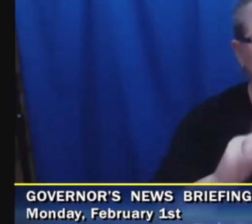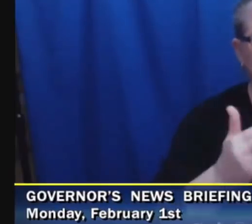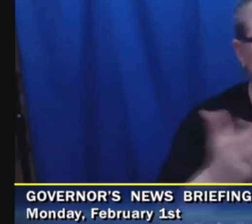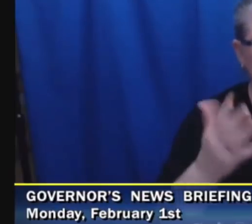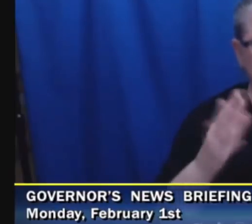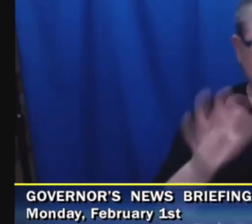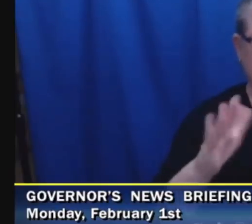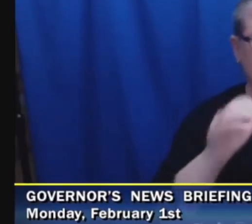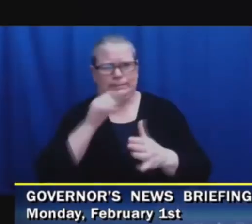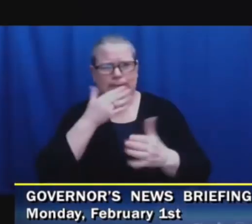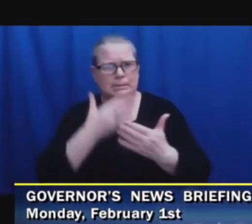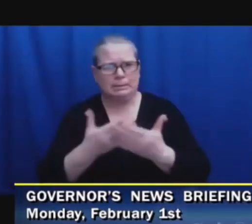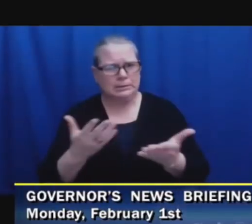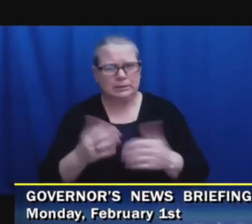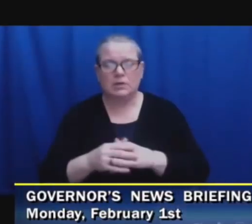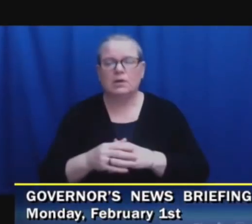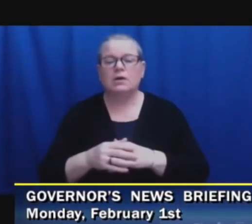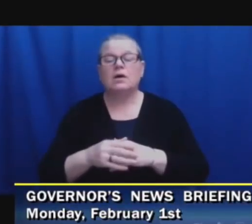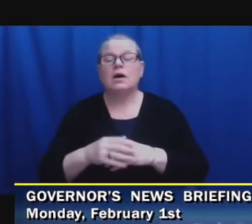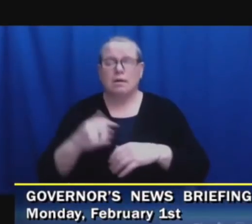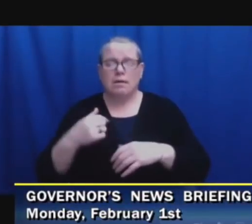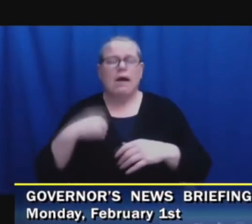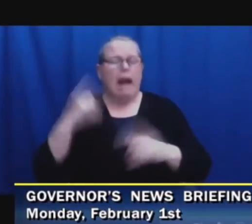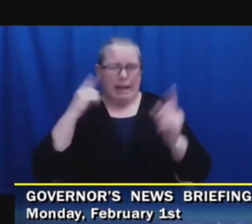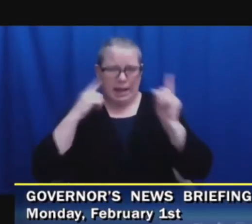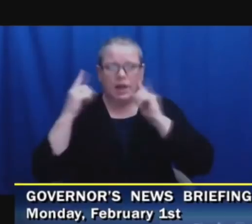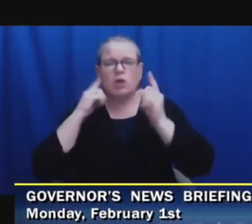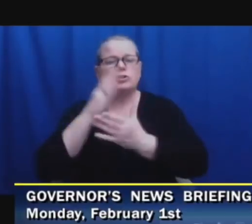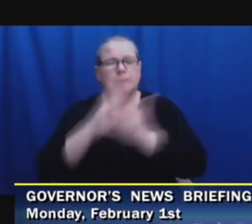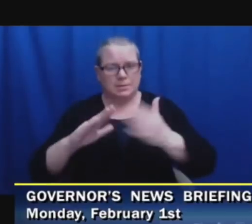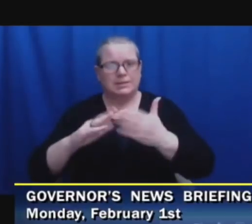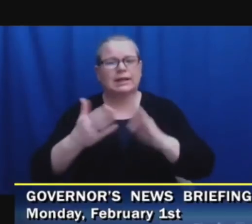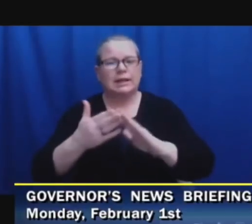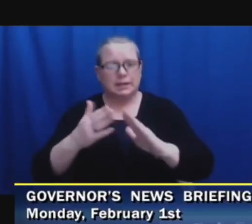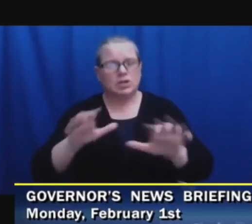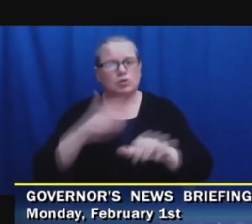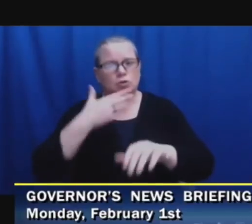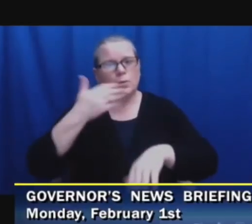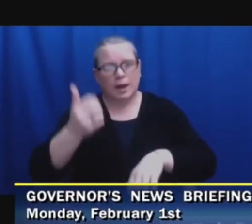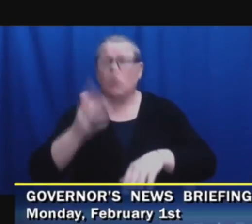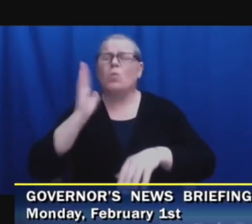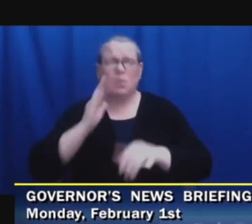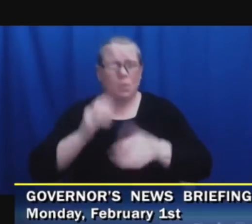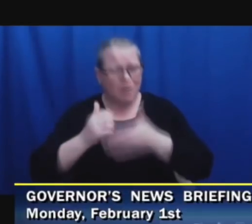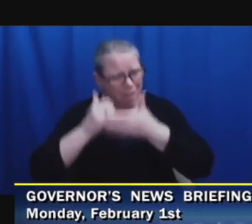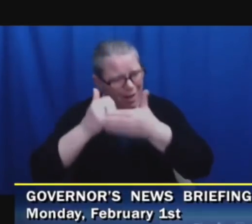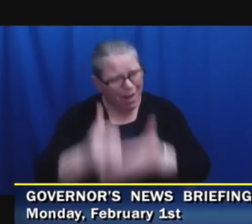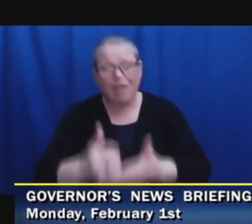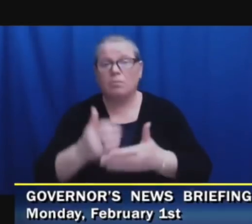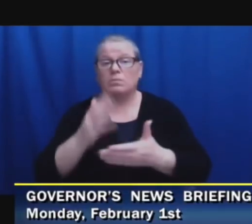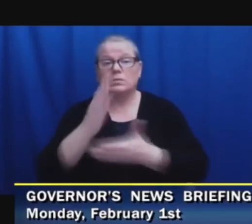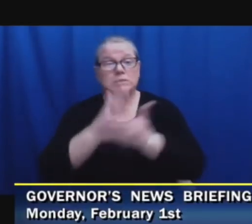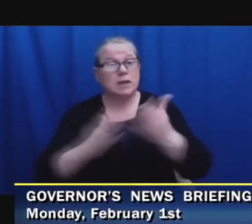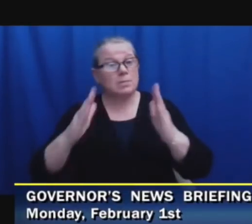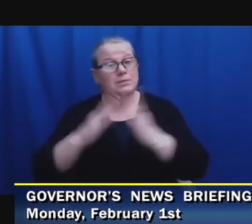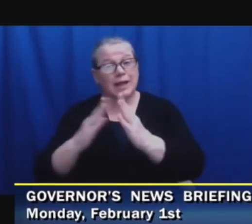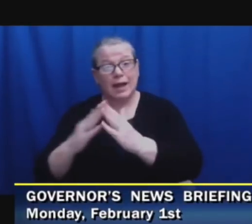better, and we're going to help them do better. I mean, some towns have the worried well. They can drive right through the clinic